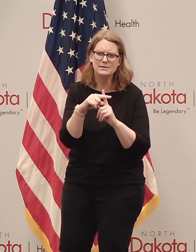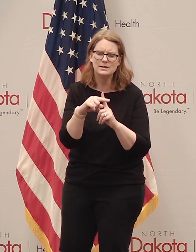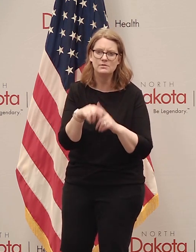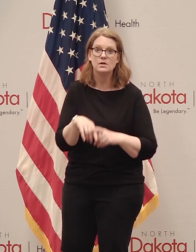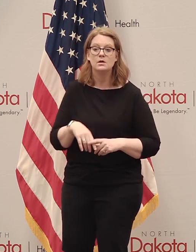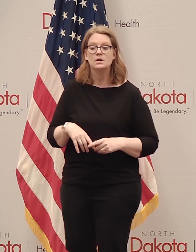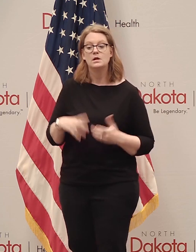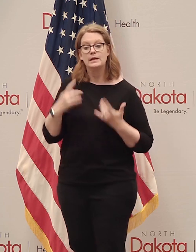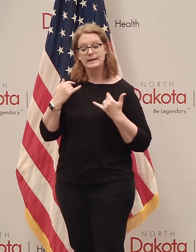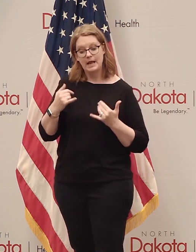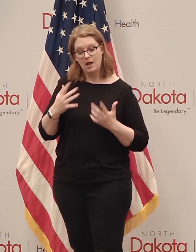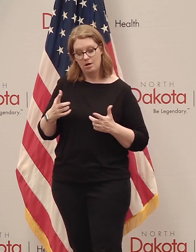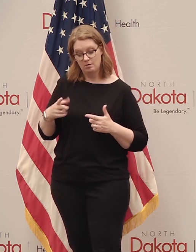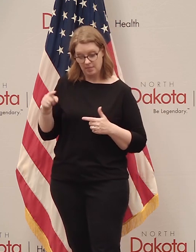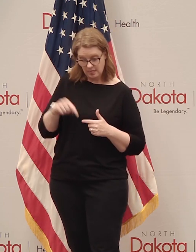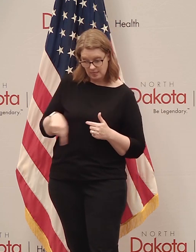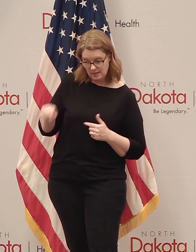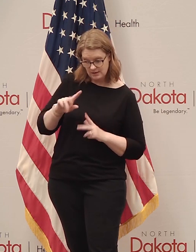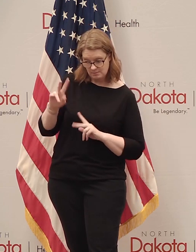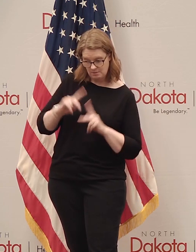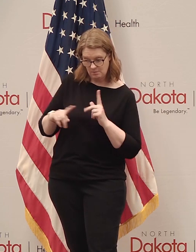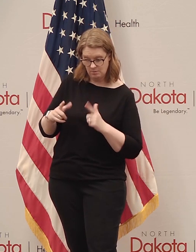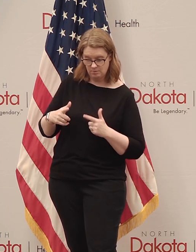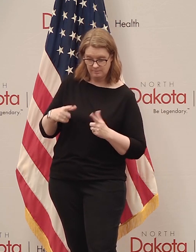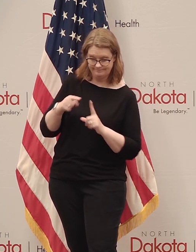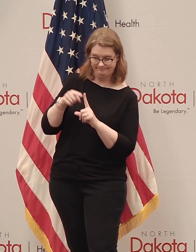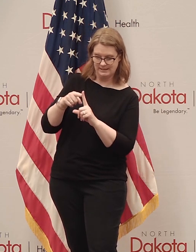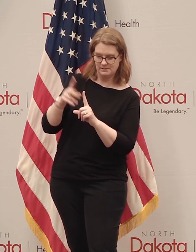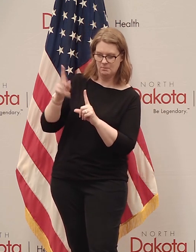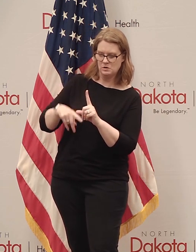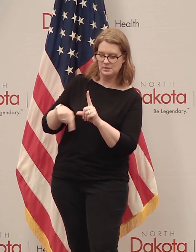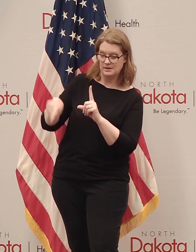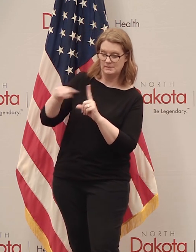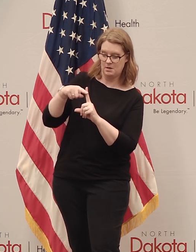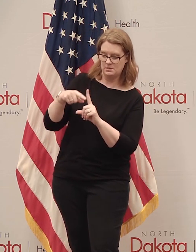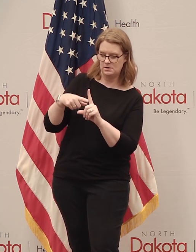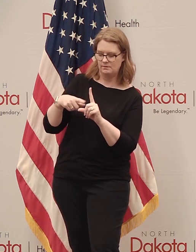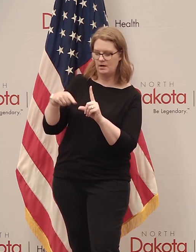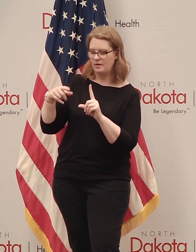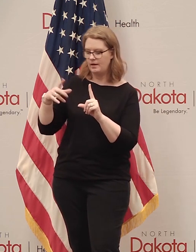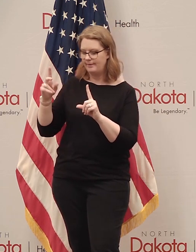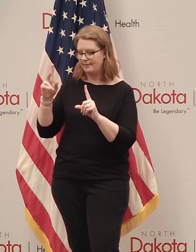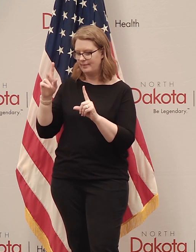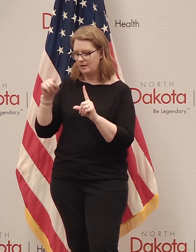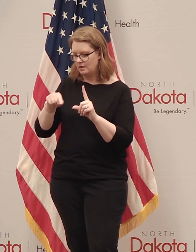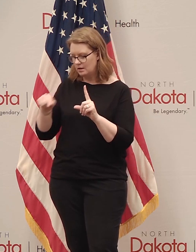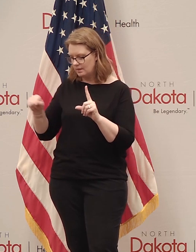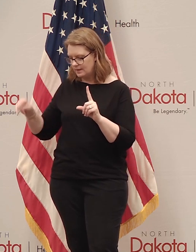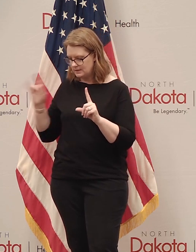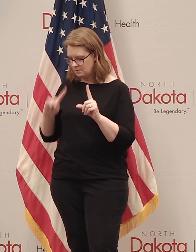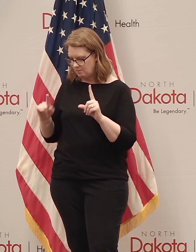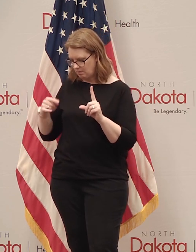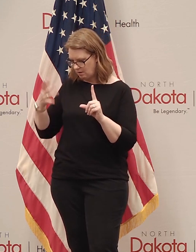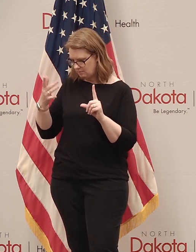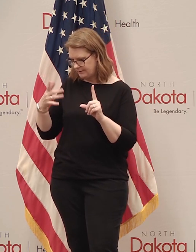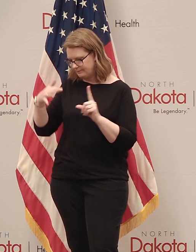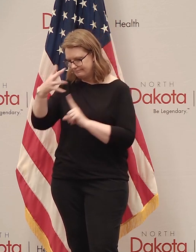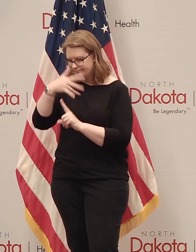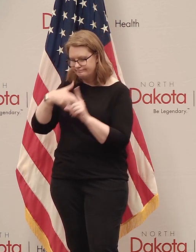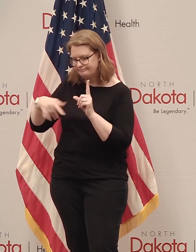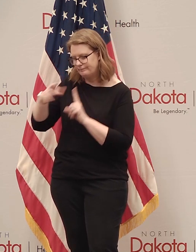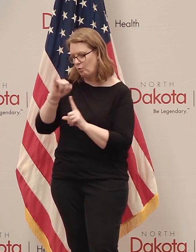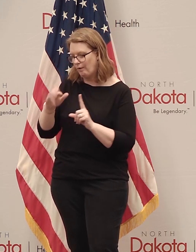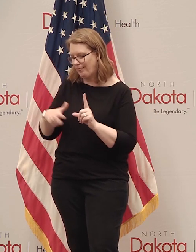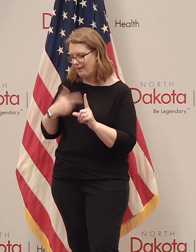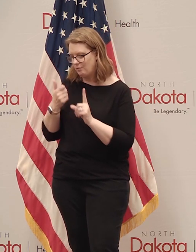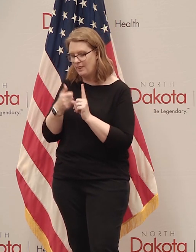people who live with or work with people who are positive and saying, please get tested, and in a targeted